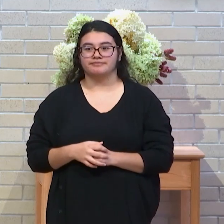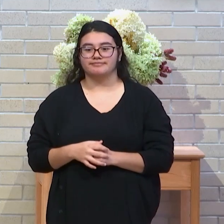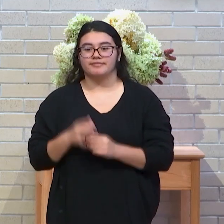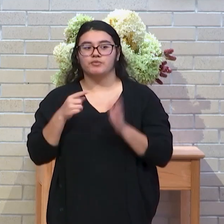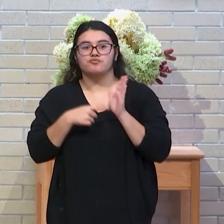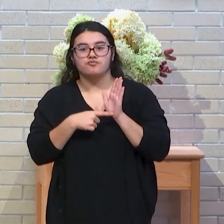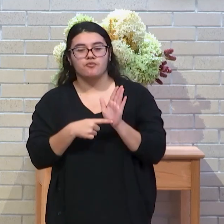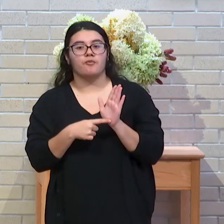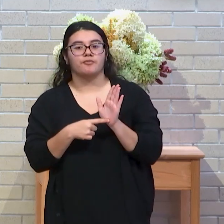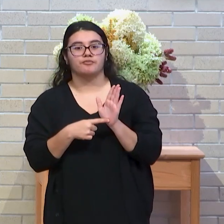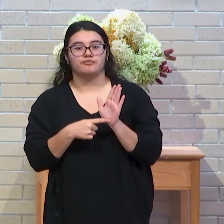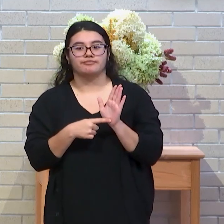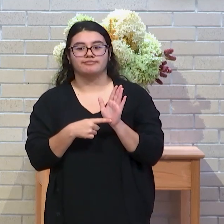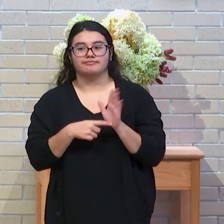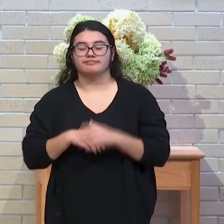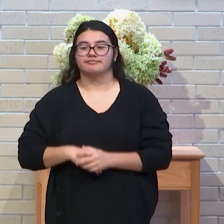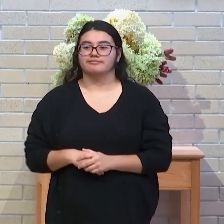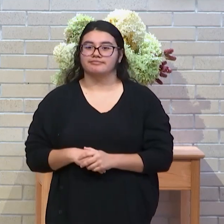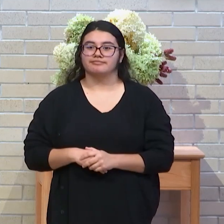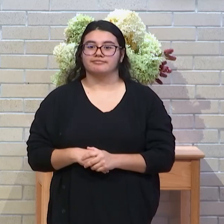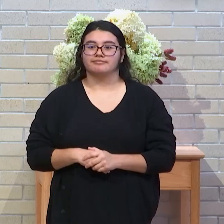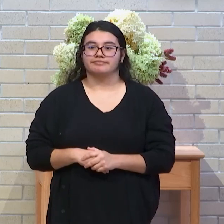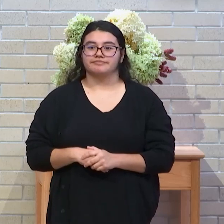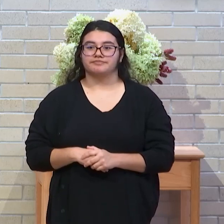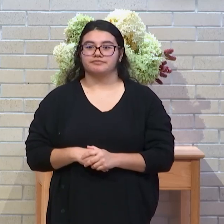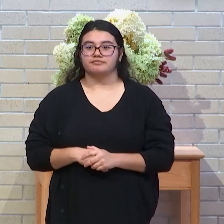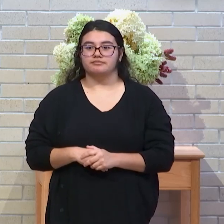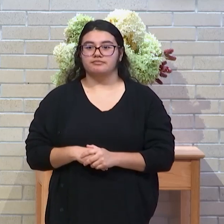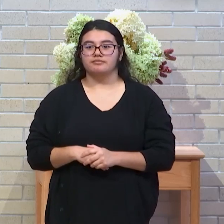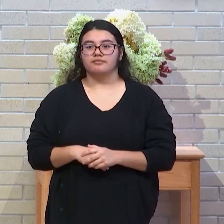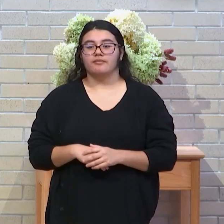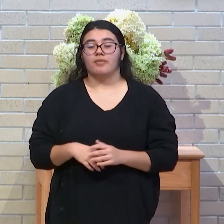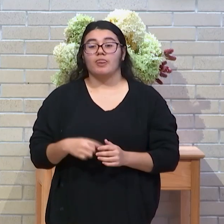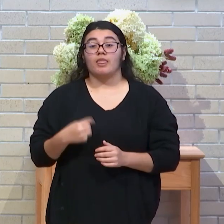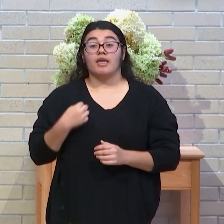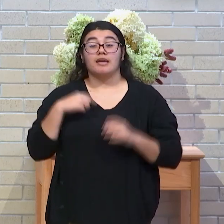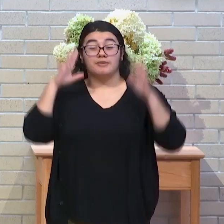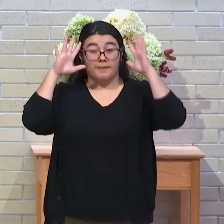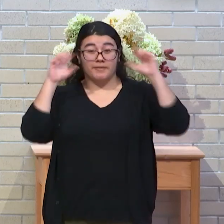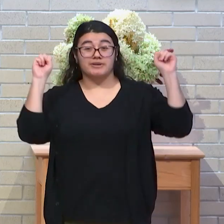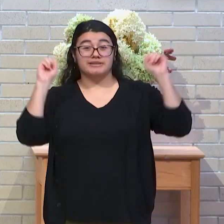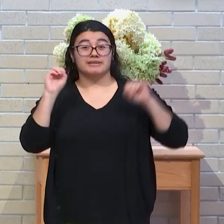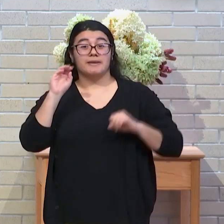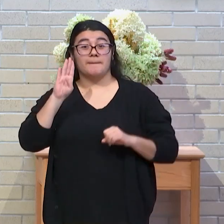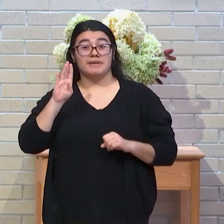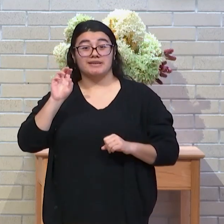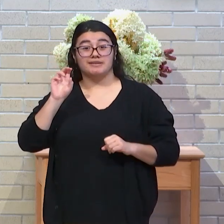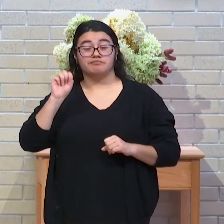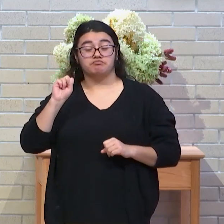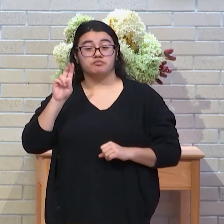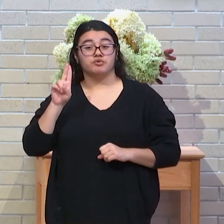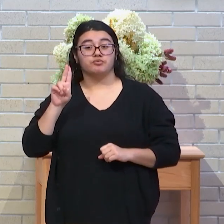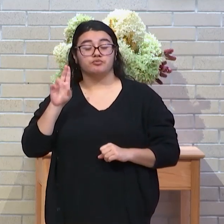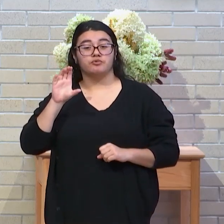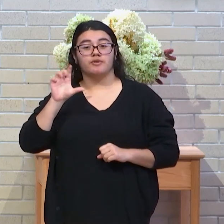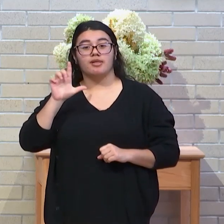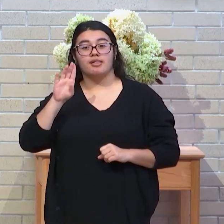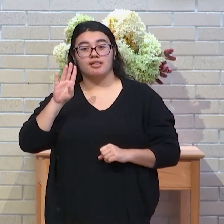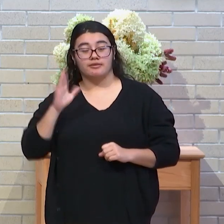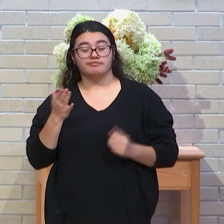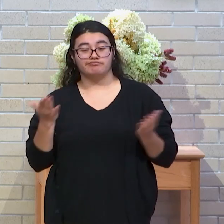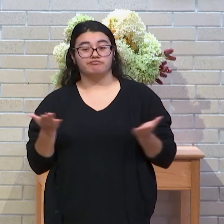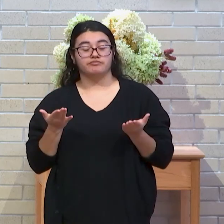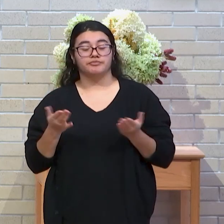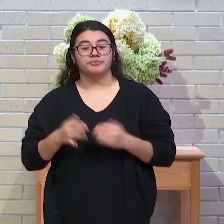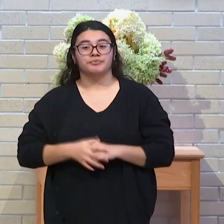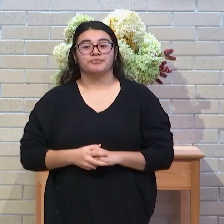So yeah, when I was a student here, I was the president of BSU, which sparked an interest in social justice and equity. So I